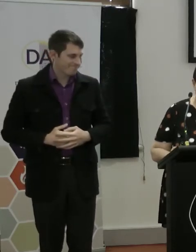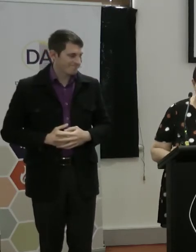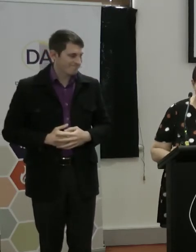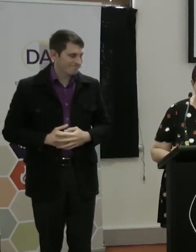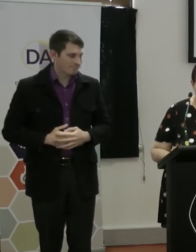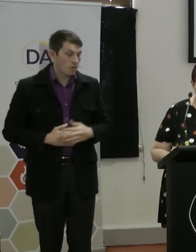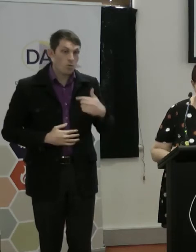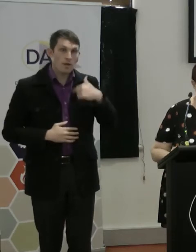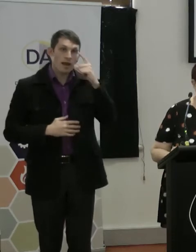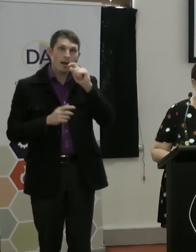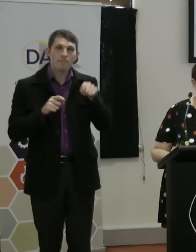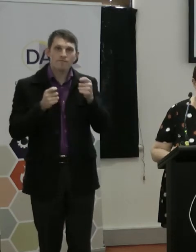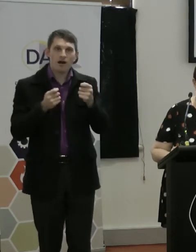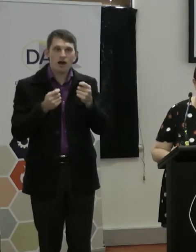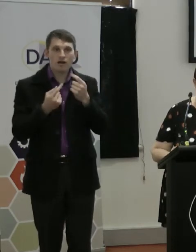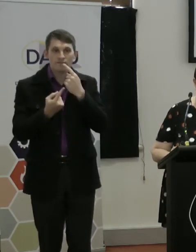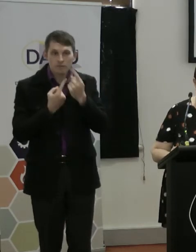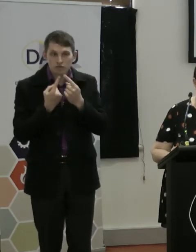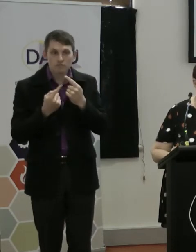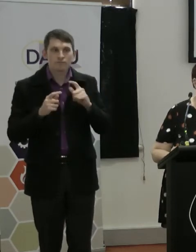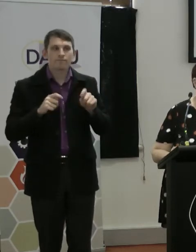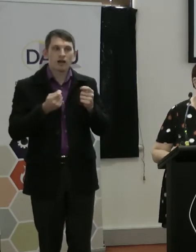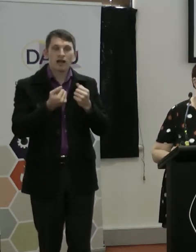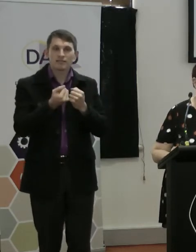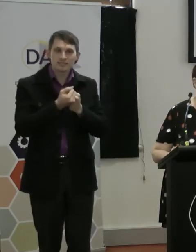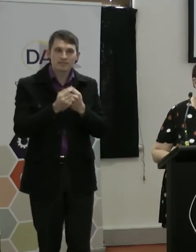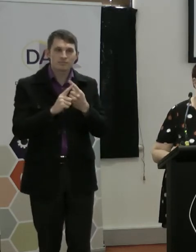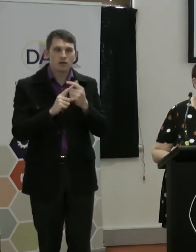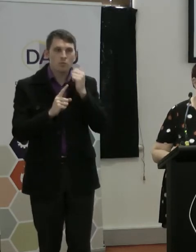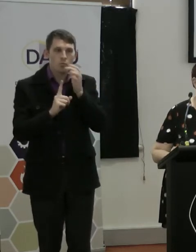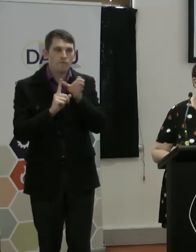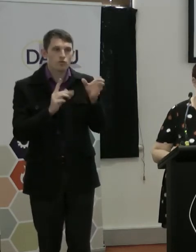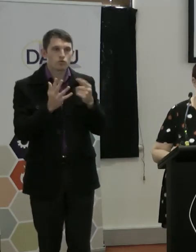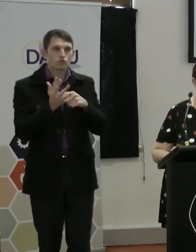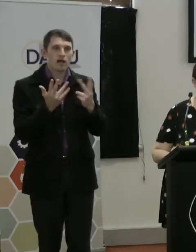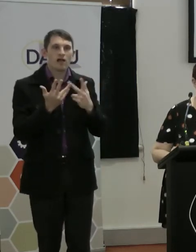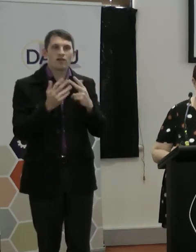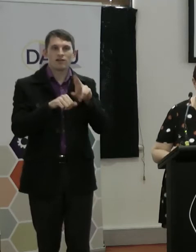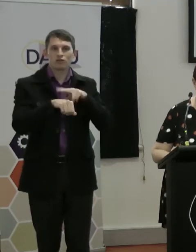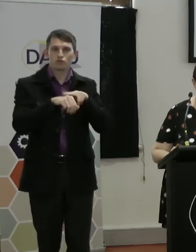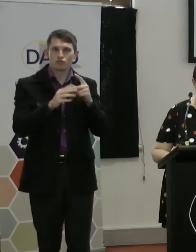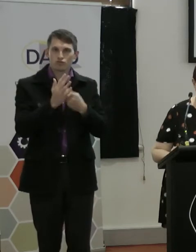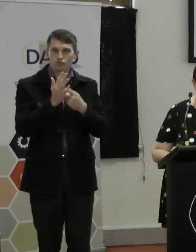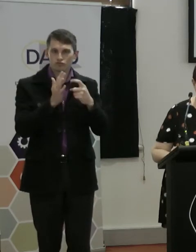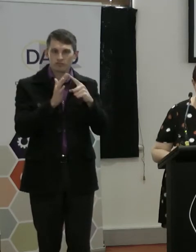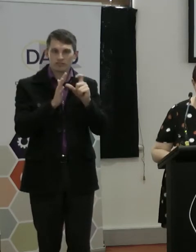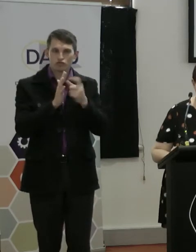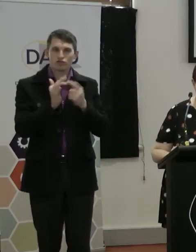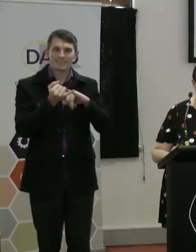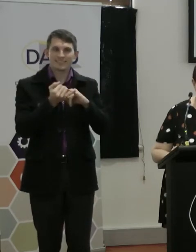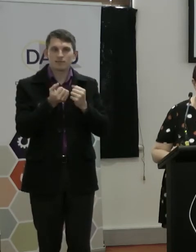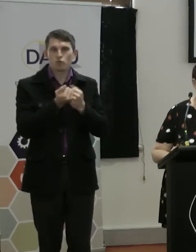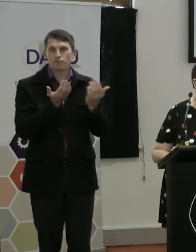can provide information, assistance and a warm referral to other National Redress Support Services.